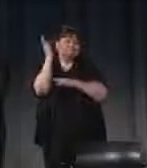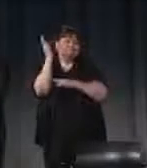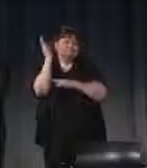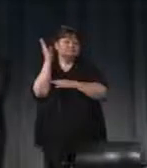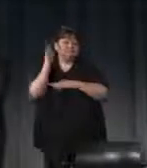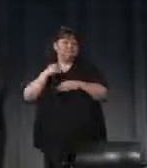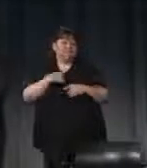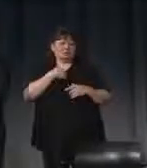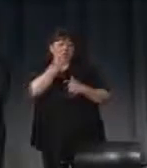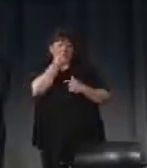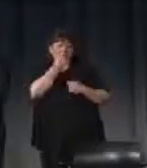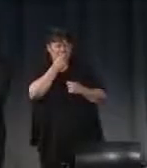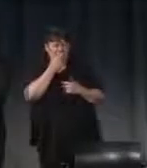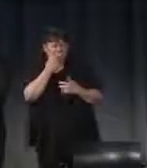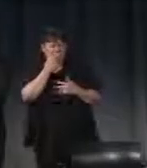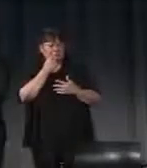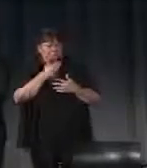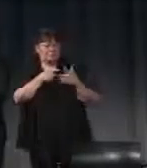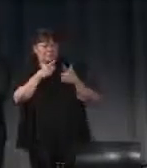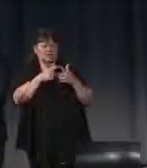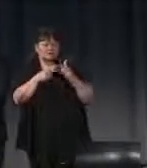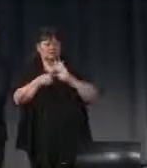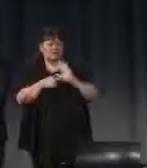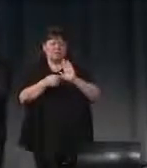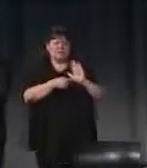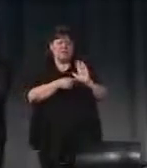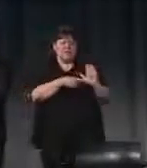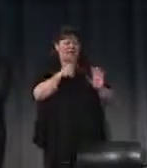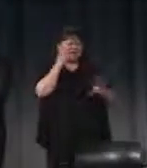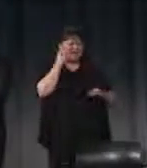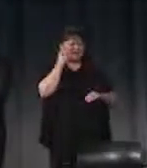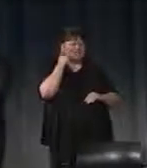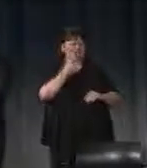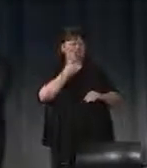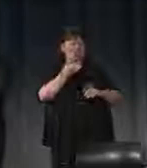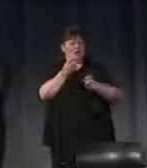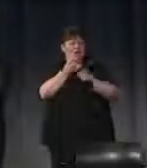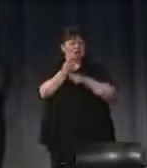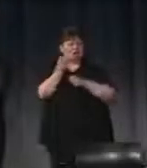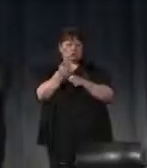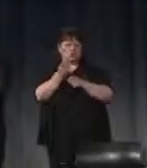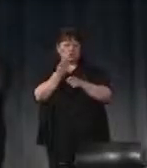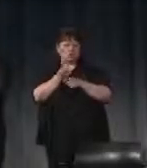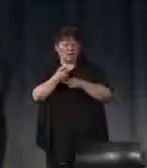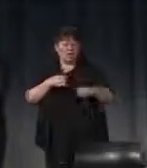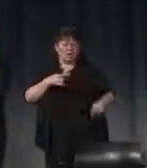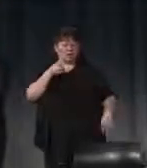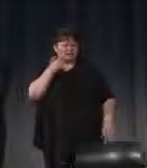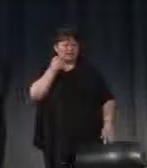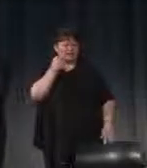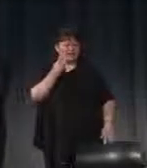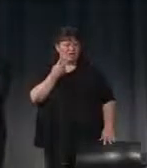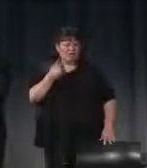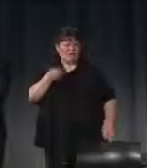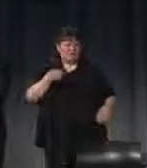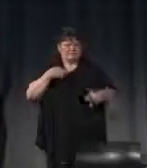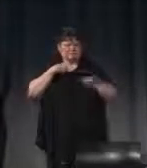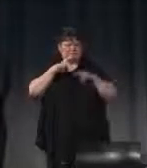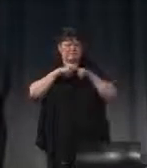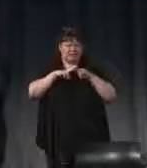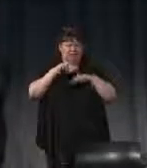the ocular metaphors. I think I saw a joke. I saw an anti-Lucier. I am sitting on a